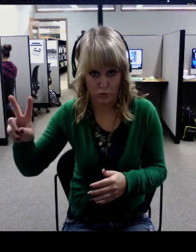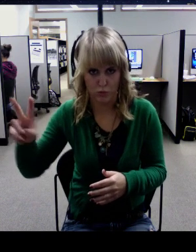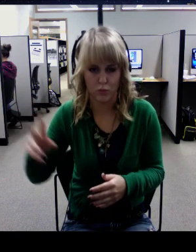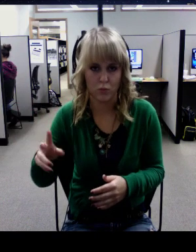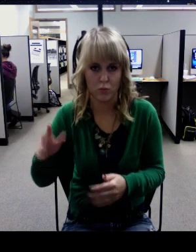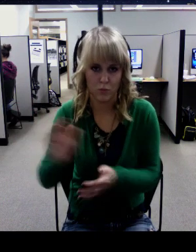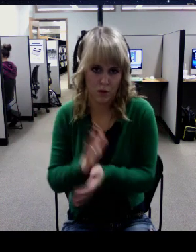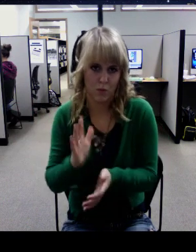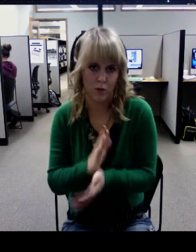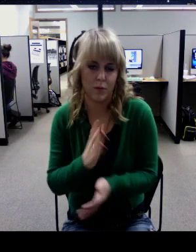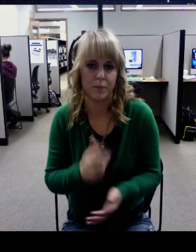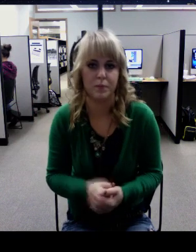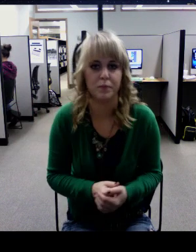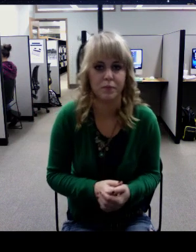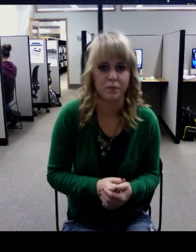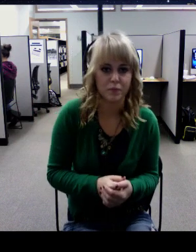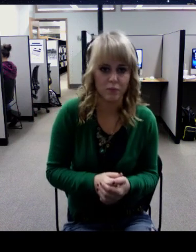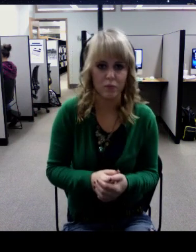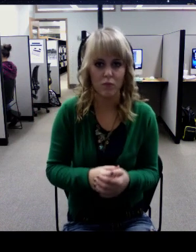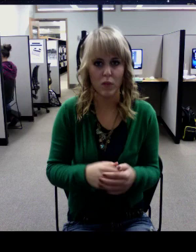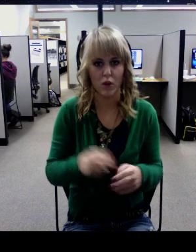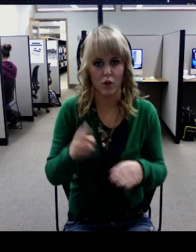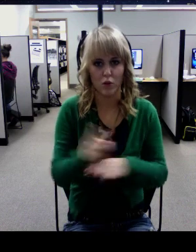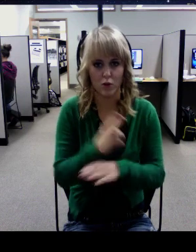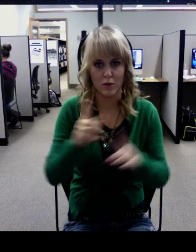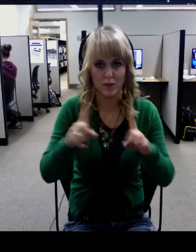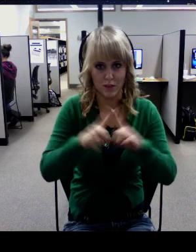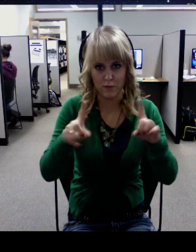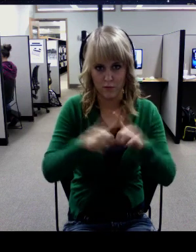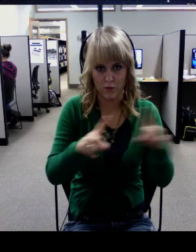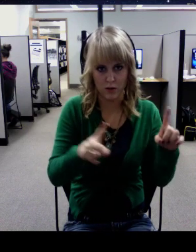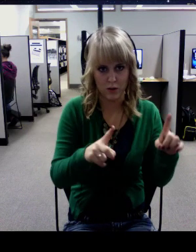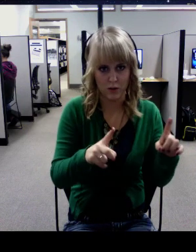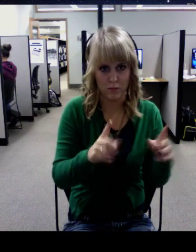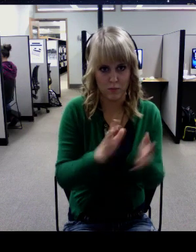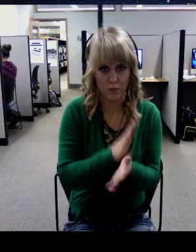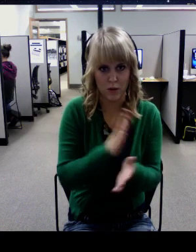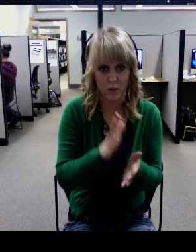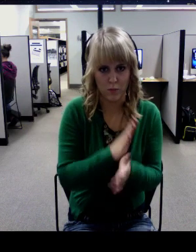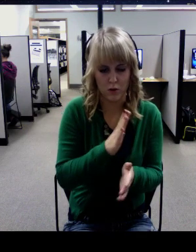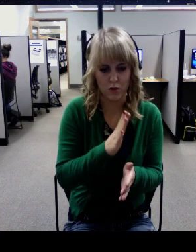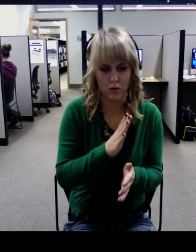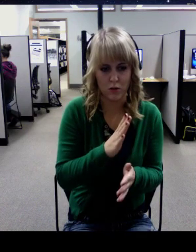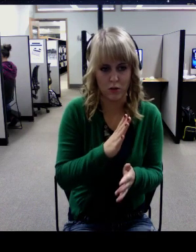a profit and loss statement for businesses. I would say the